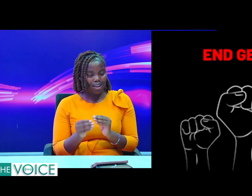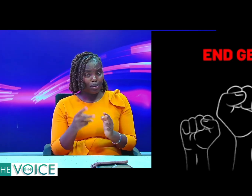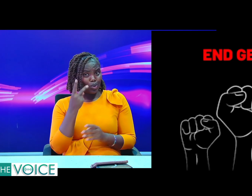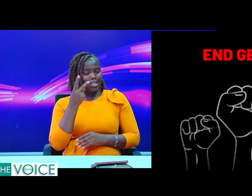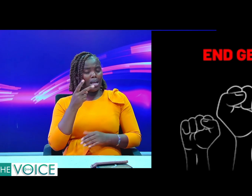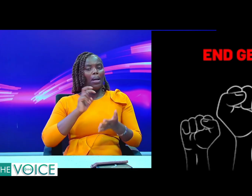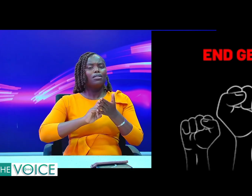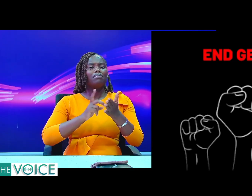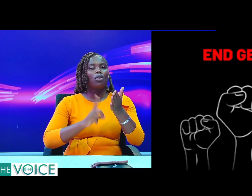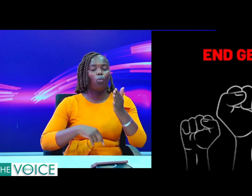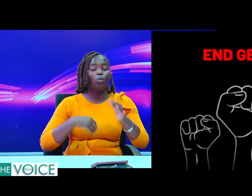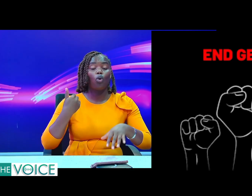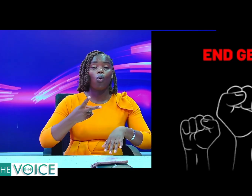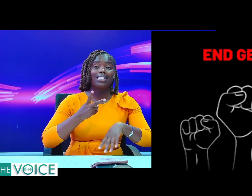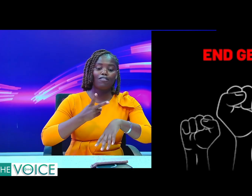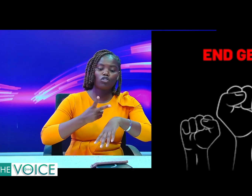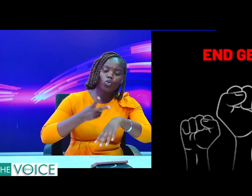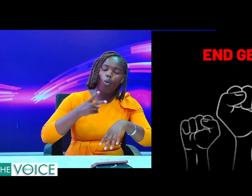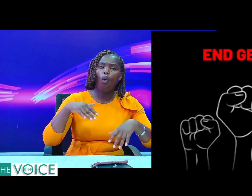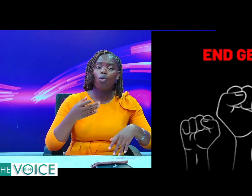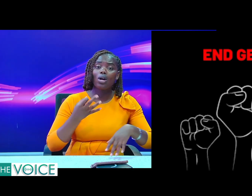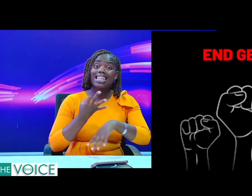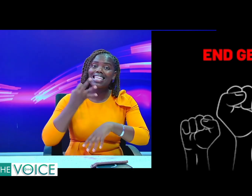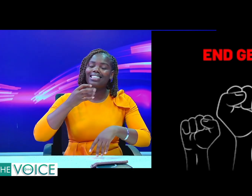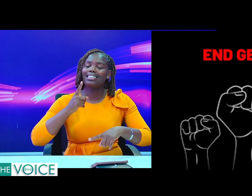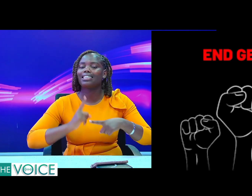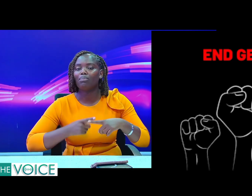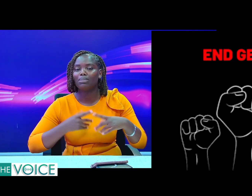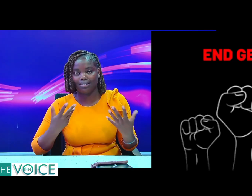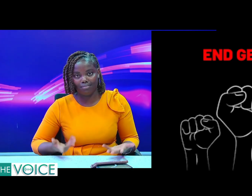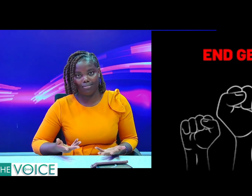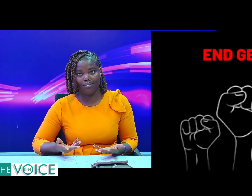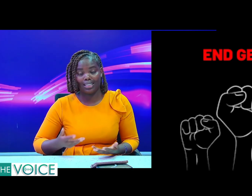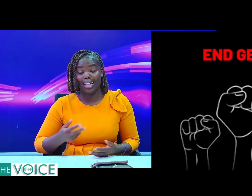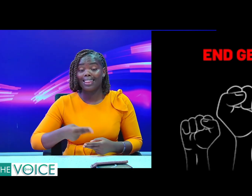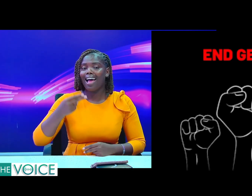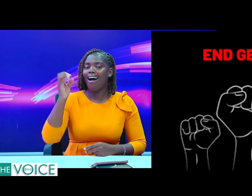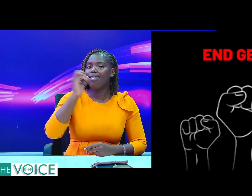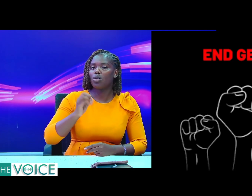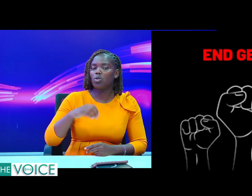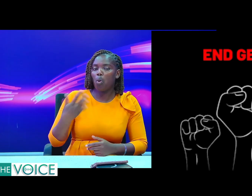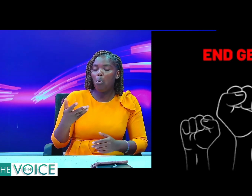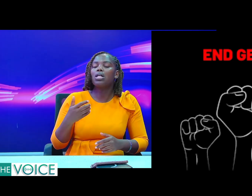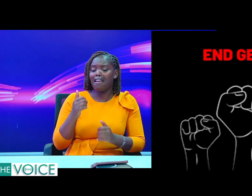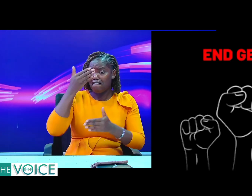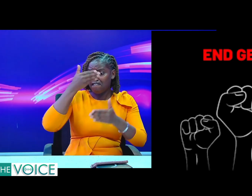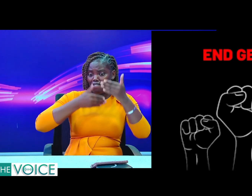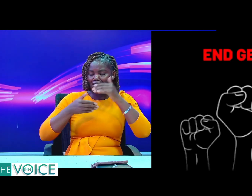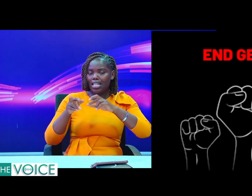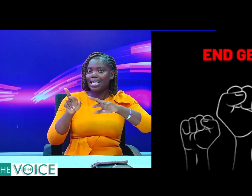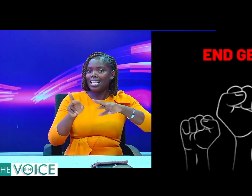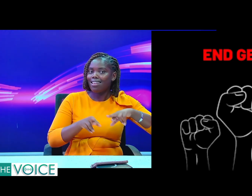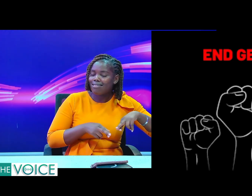of someone with disability, especially the girls who are very vulnerable. At 2 or 3 years